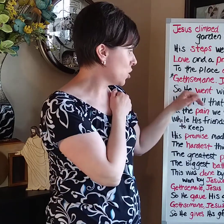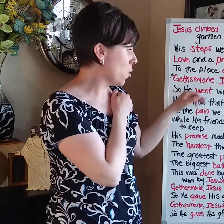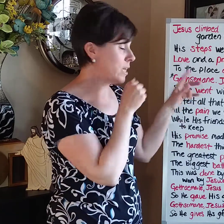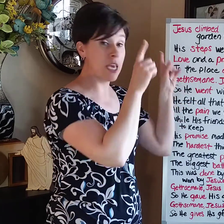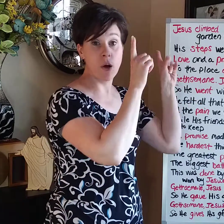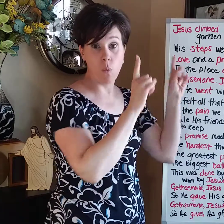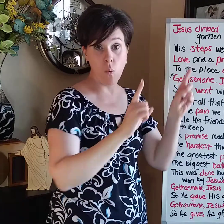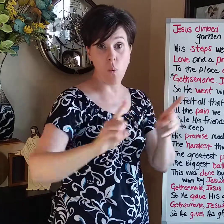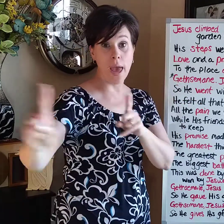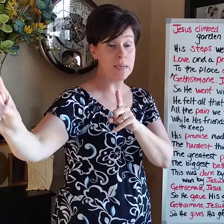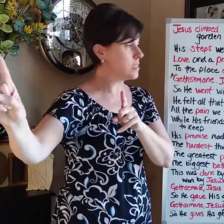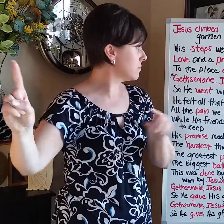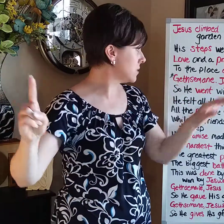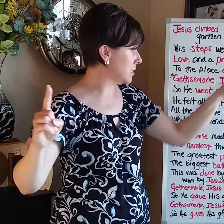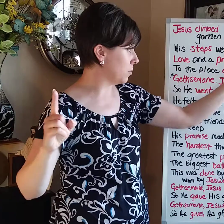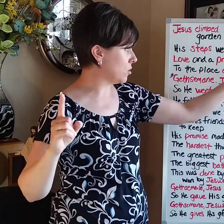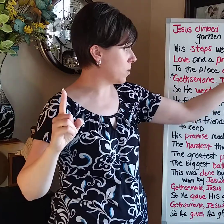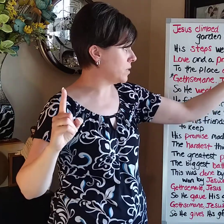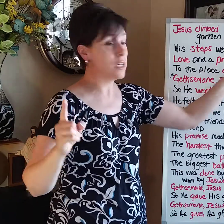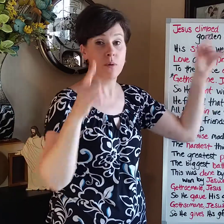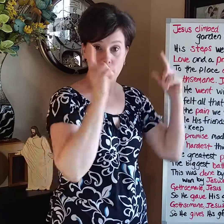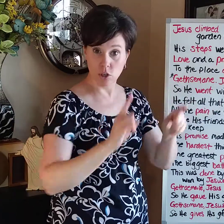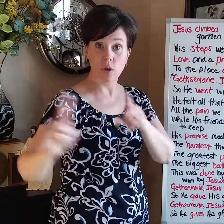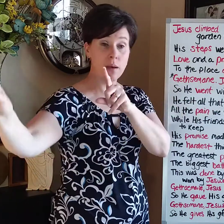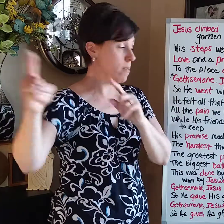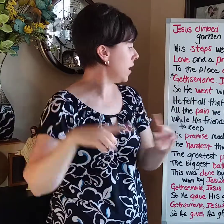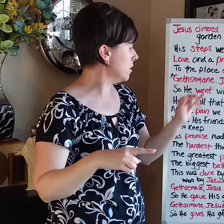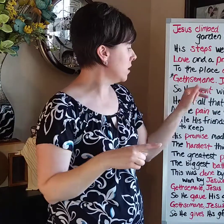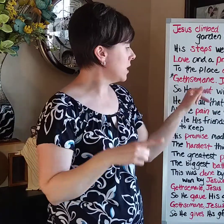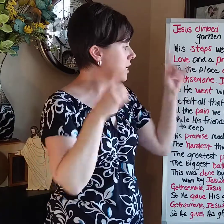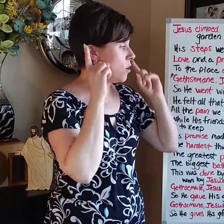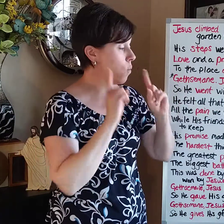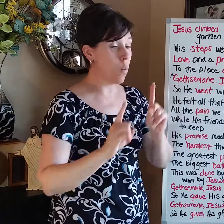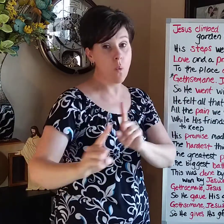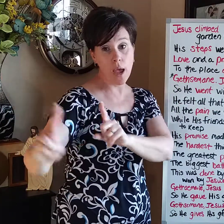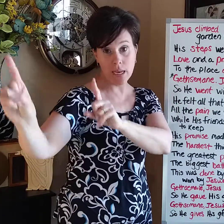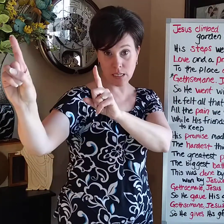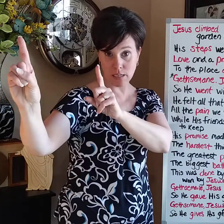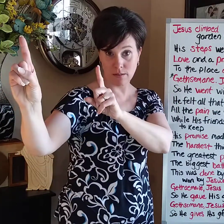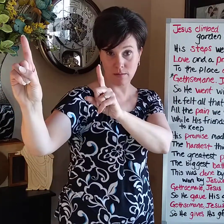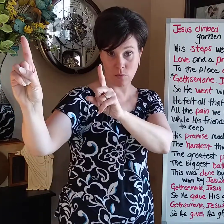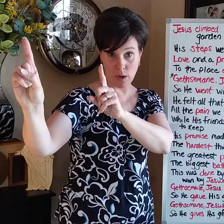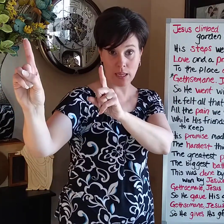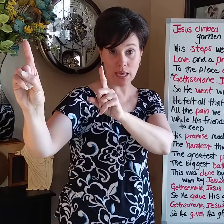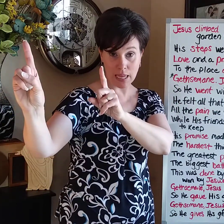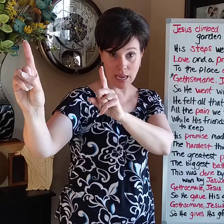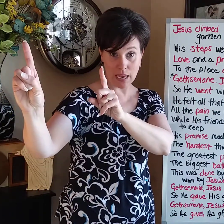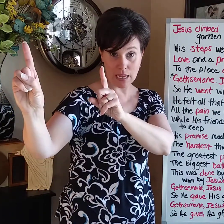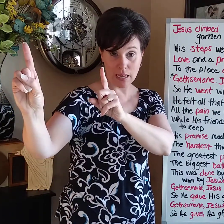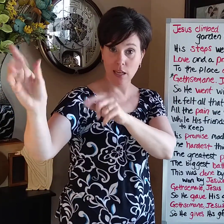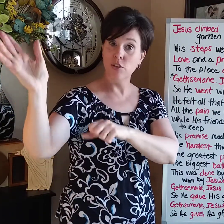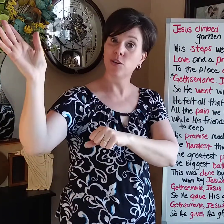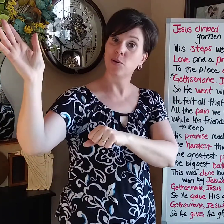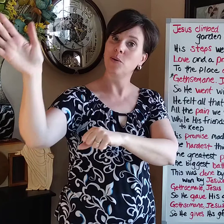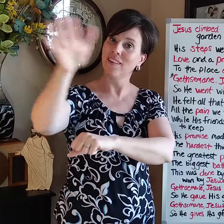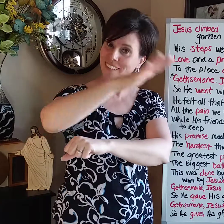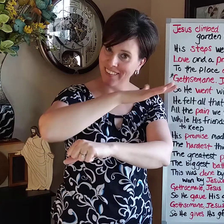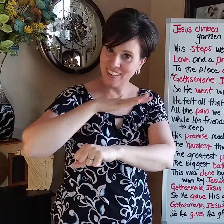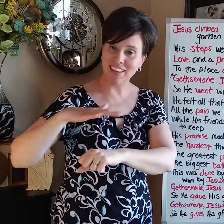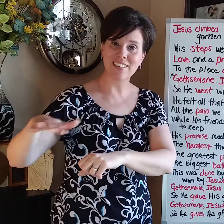he went, similar to what we did with it took him there, he went willingly to